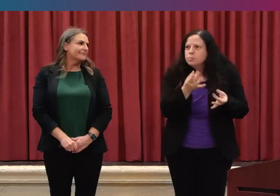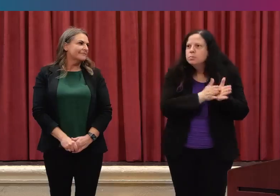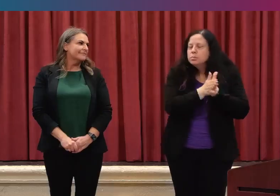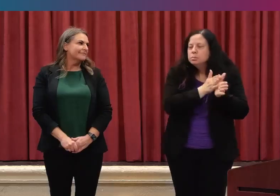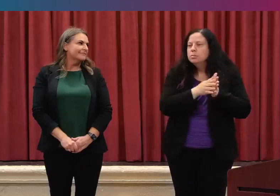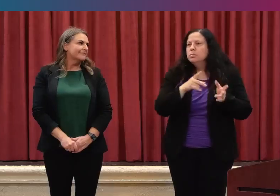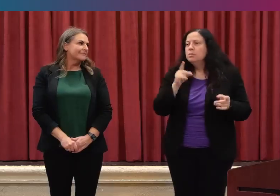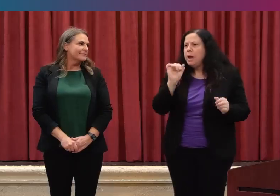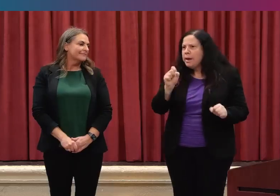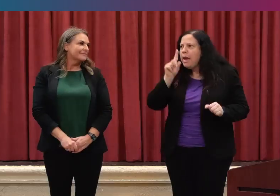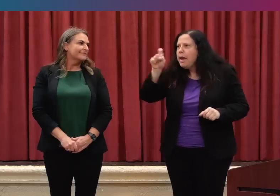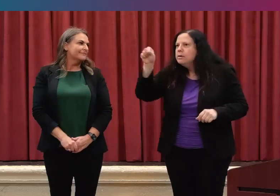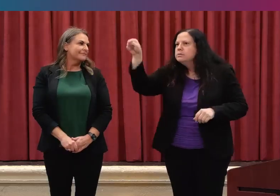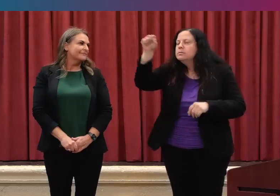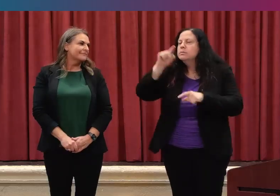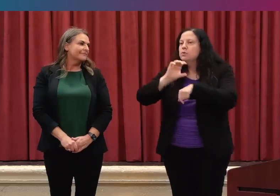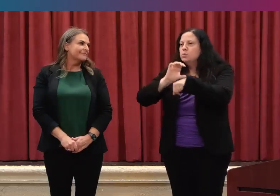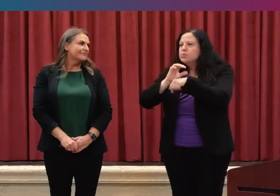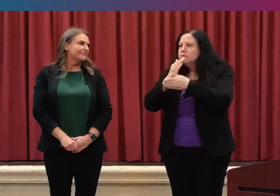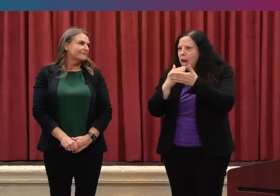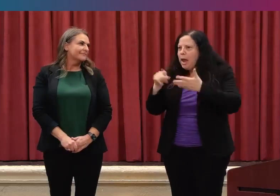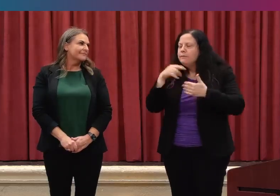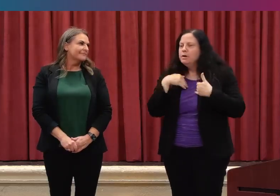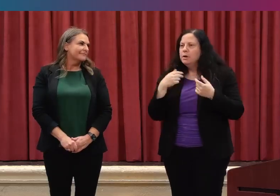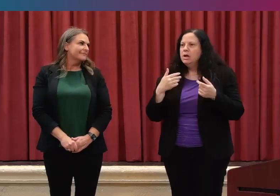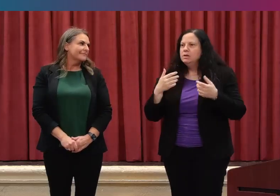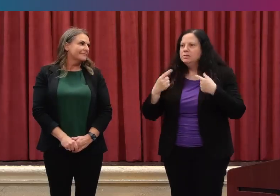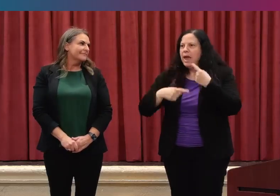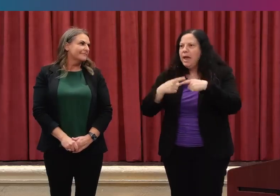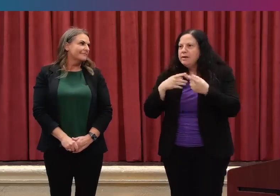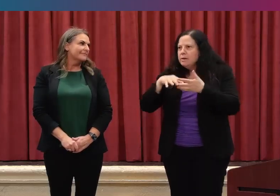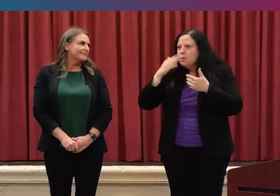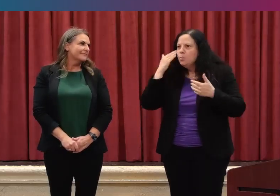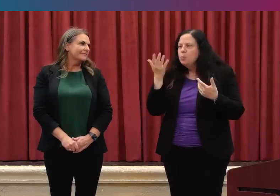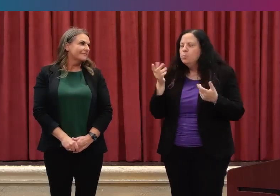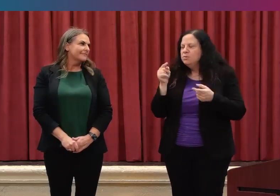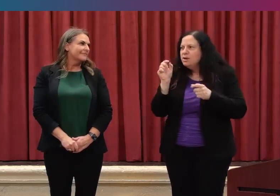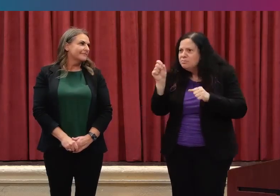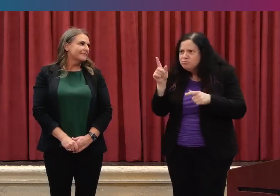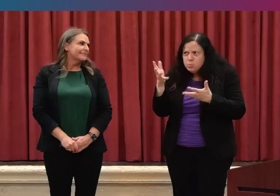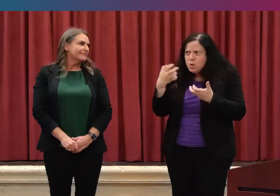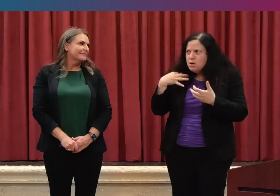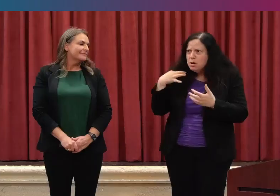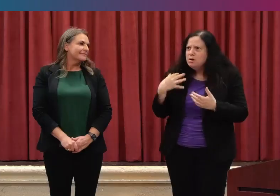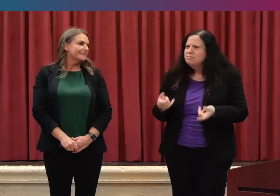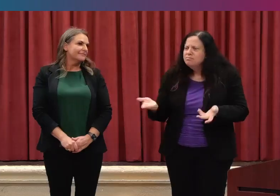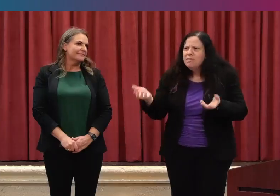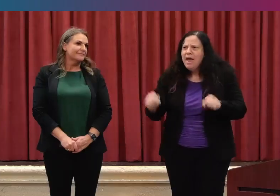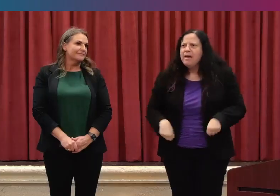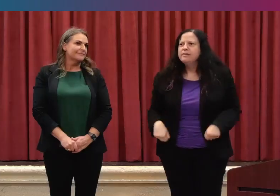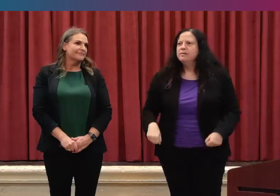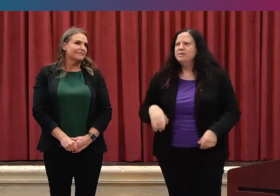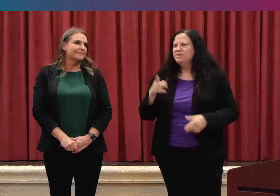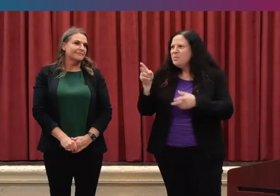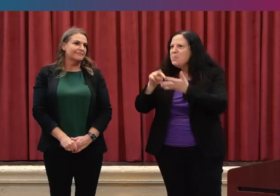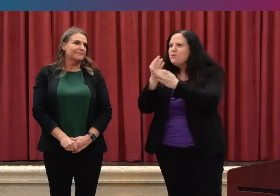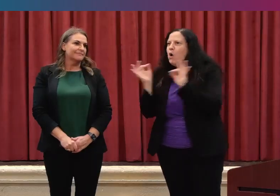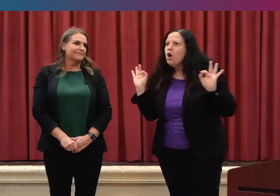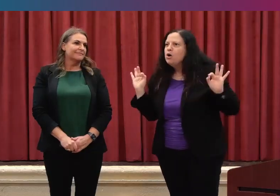their practice and their practicum in and their training in, and they want to have some signs, you know. They might be skilled for that type of a small, intimate